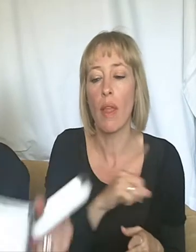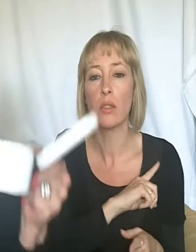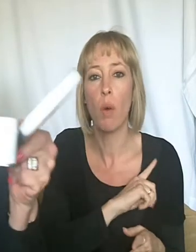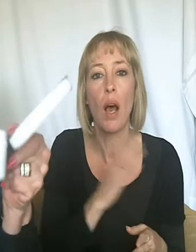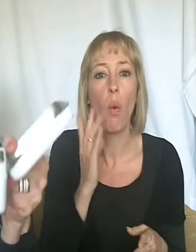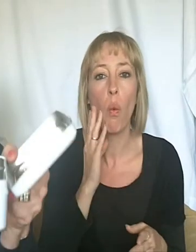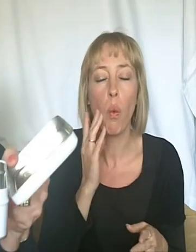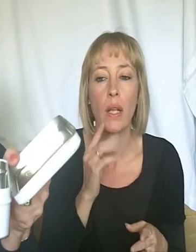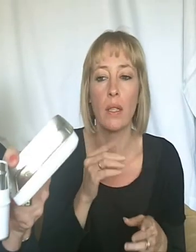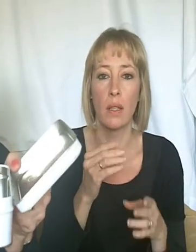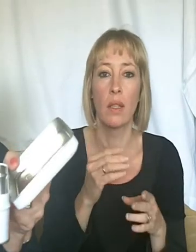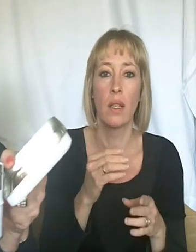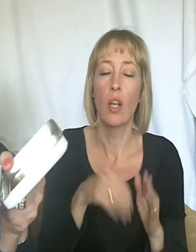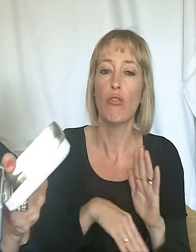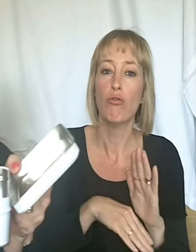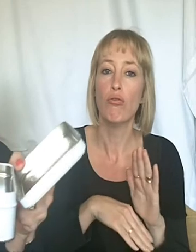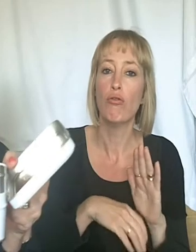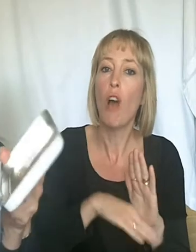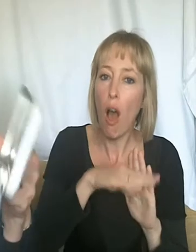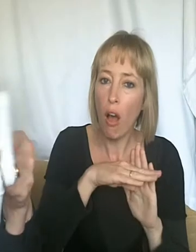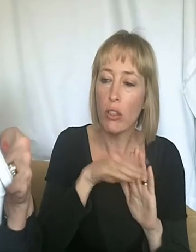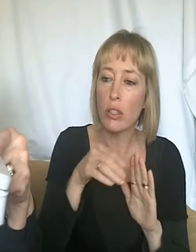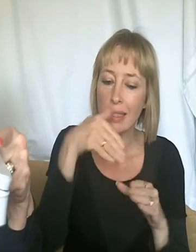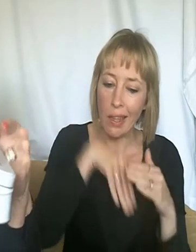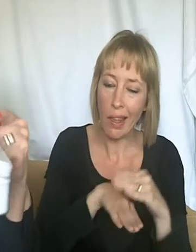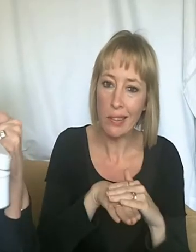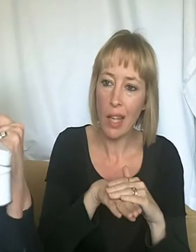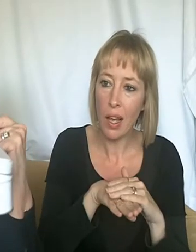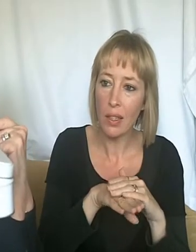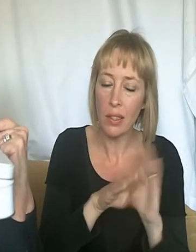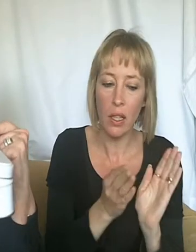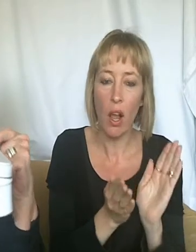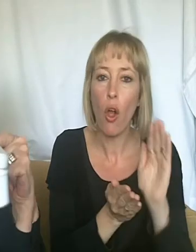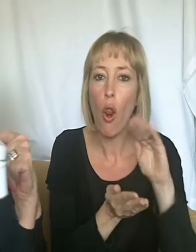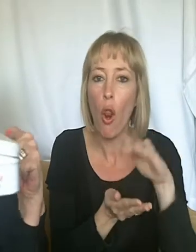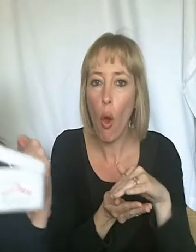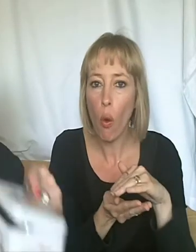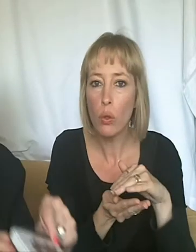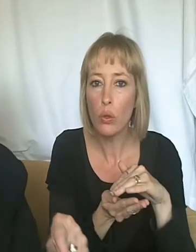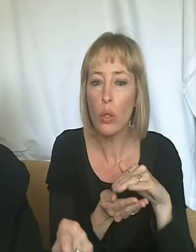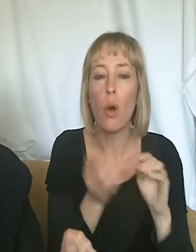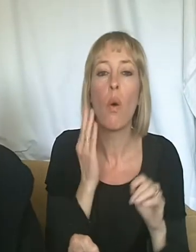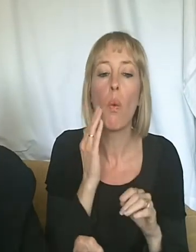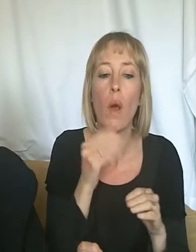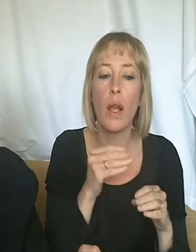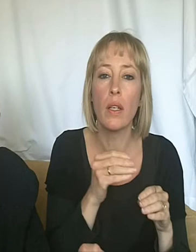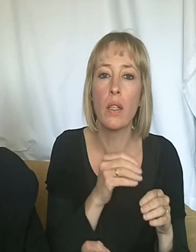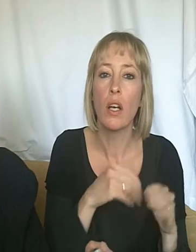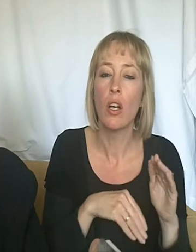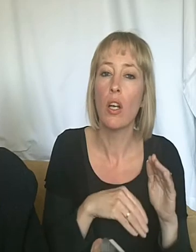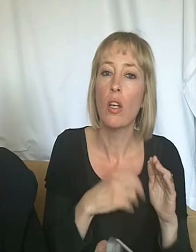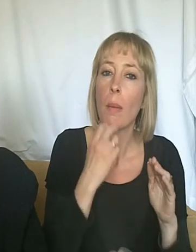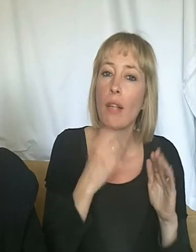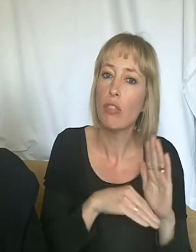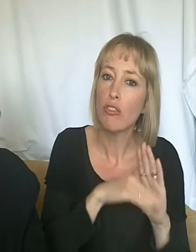so to put the batteries in a tin and semi-close the lid when you're charging